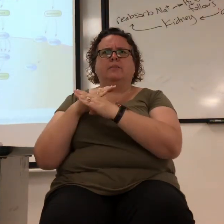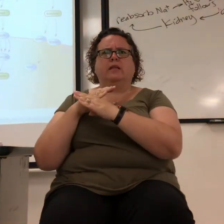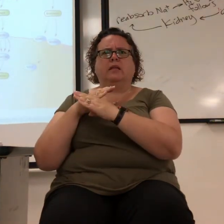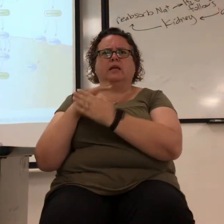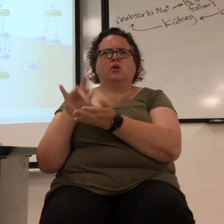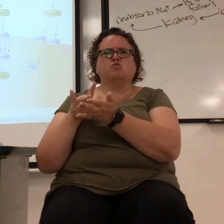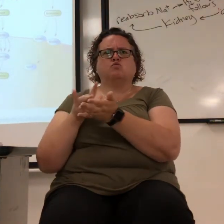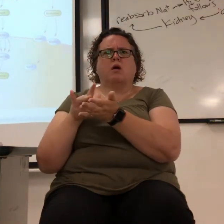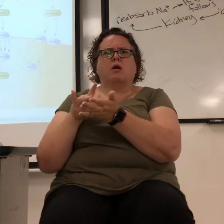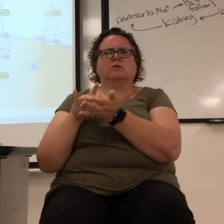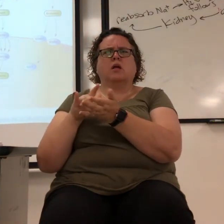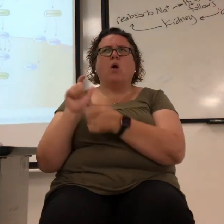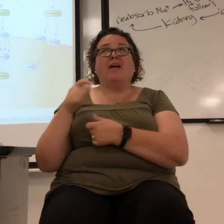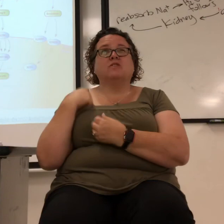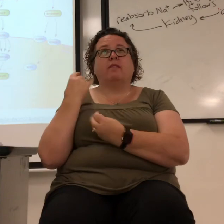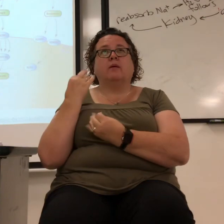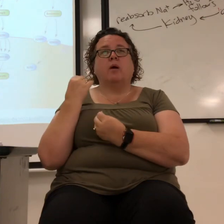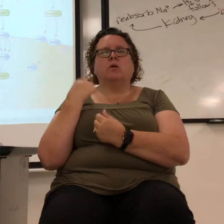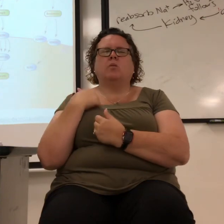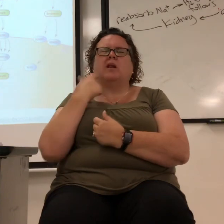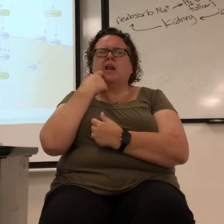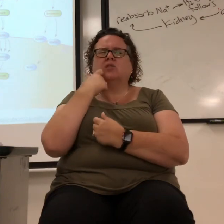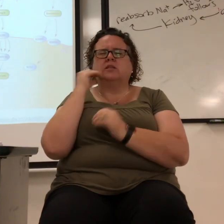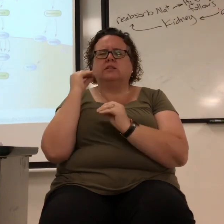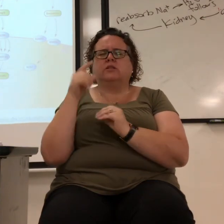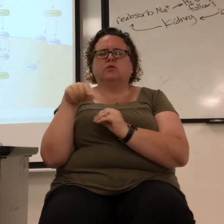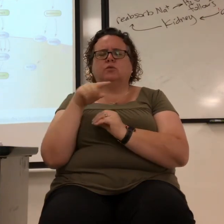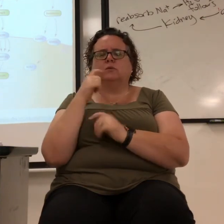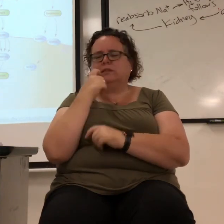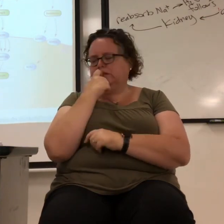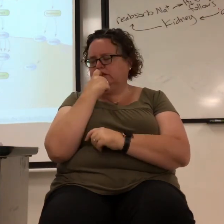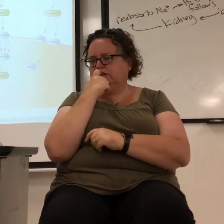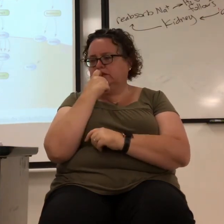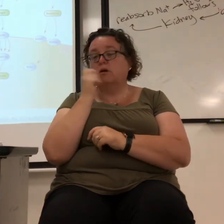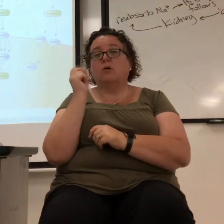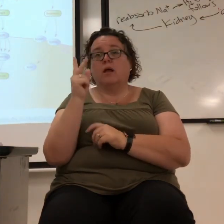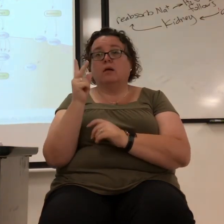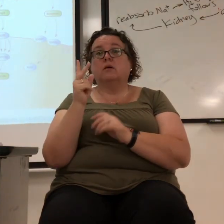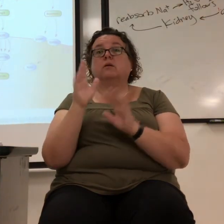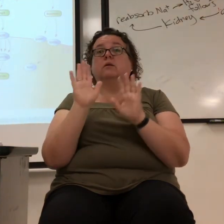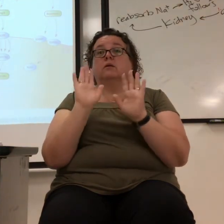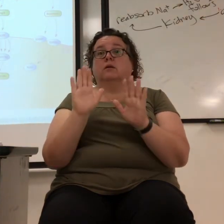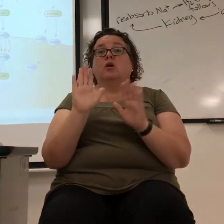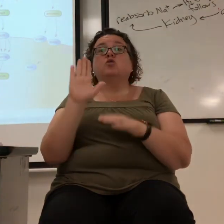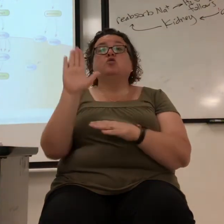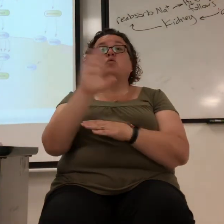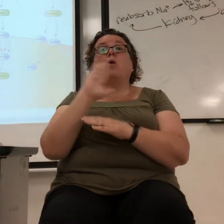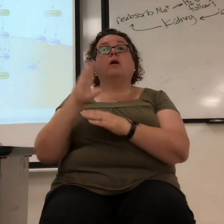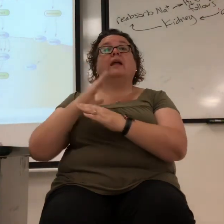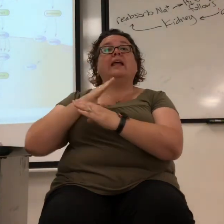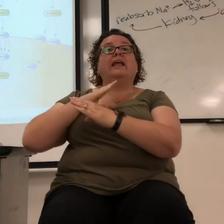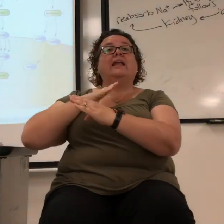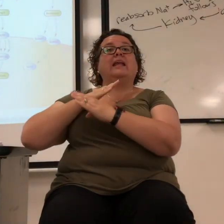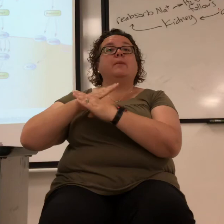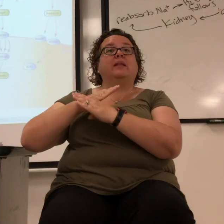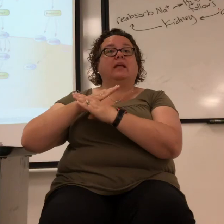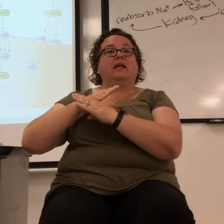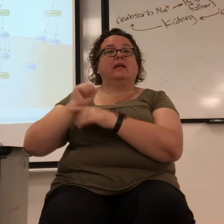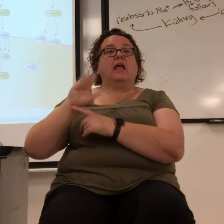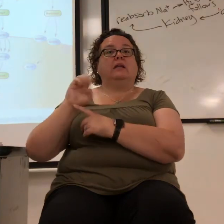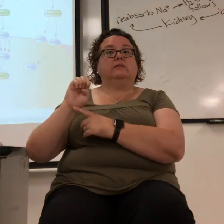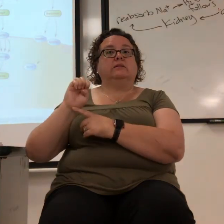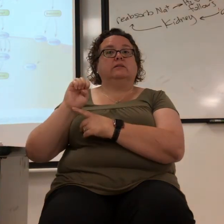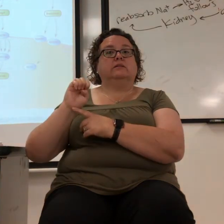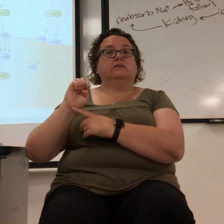ACE inhibiting drugs. So I have to think about it. So I just teach. Okay, you're inhibiting ACE.